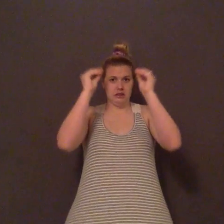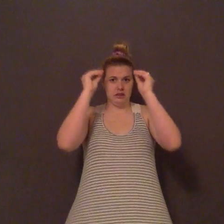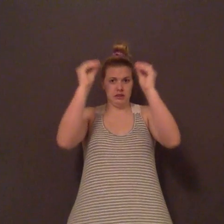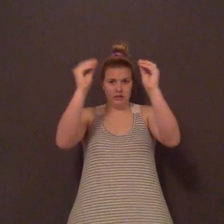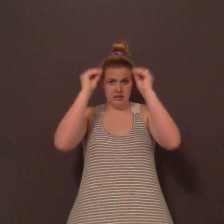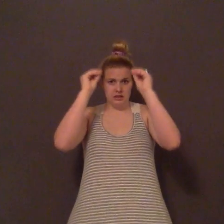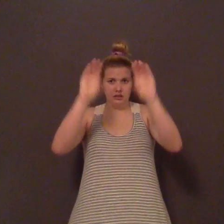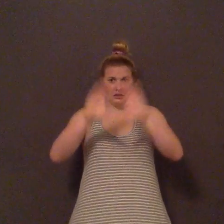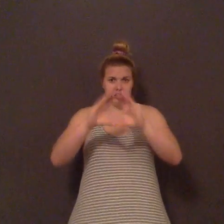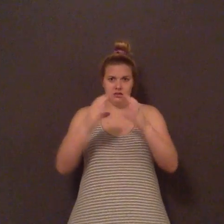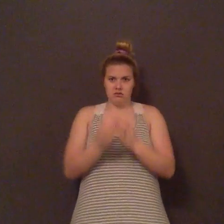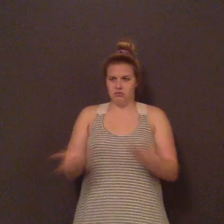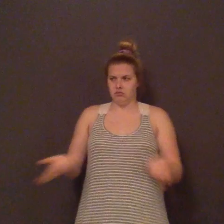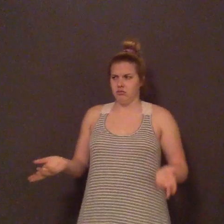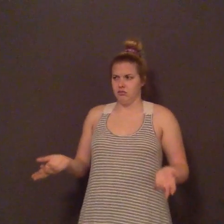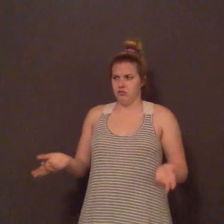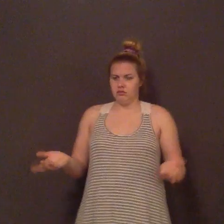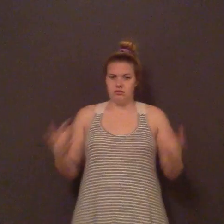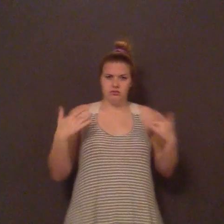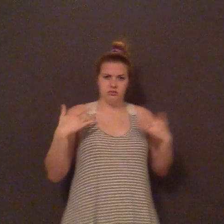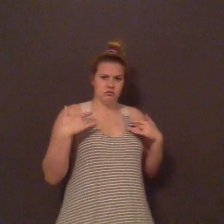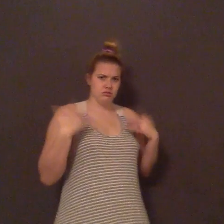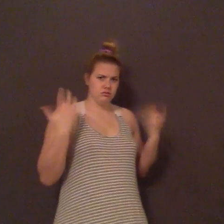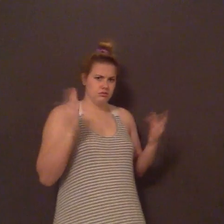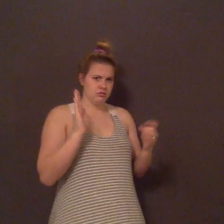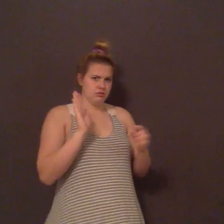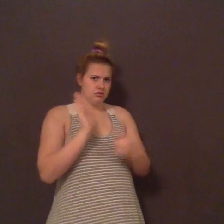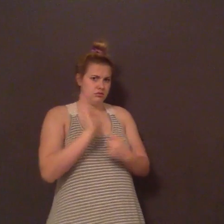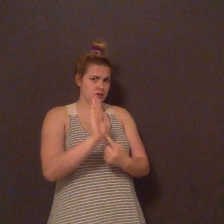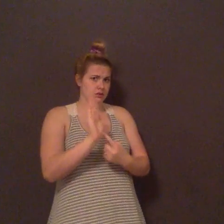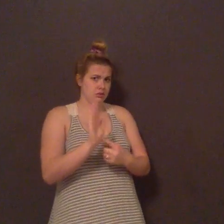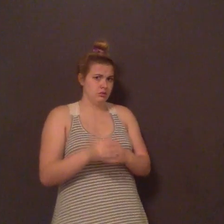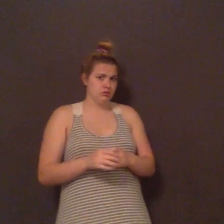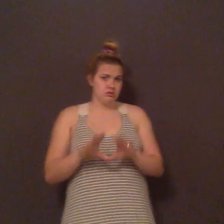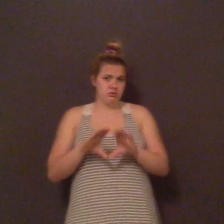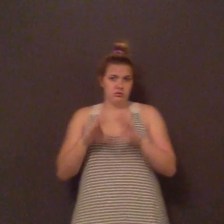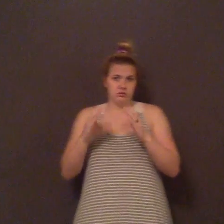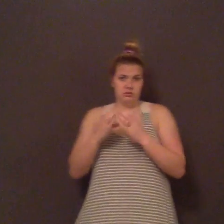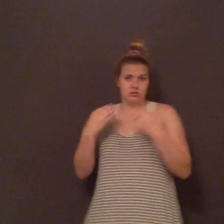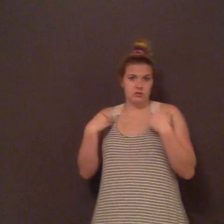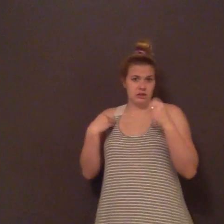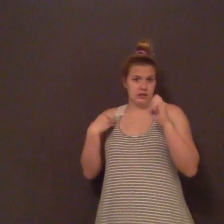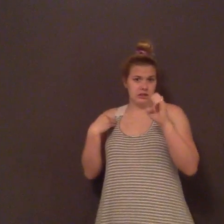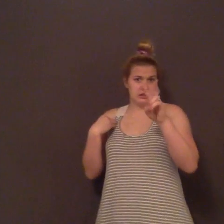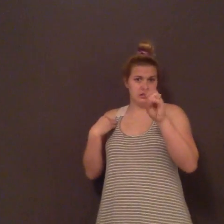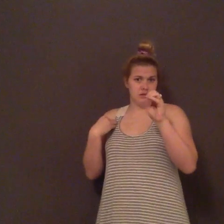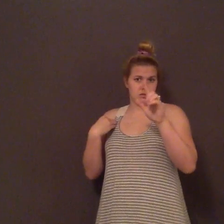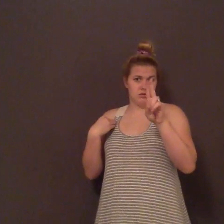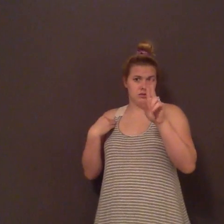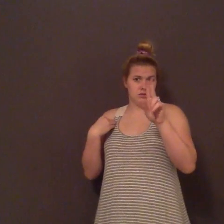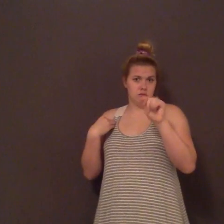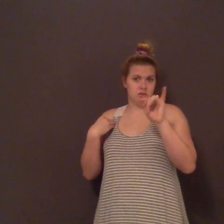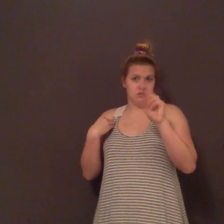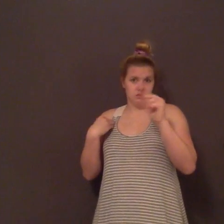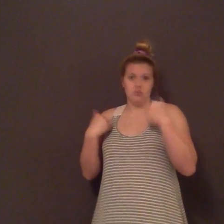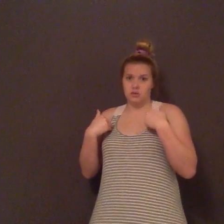so? Can you give me an example? Well, it seems your class deals quite a bit with the subject of evolution. Yes, it does. Can you explain